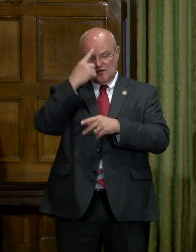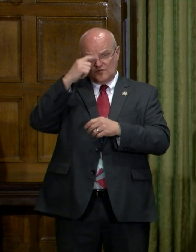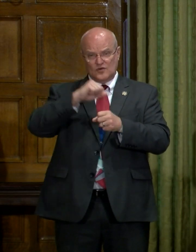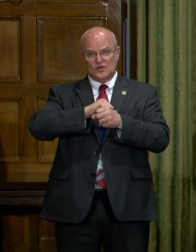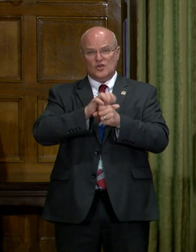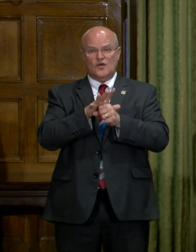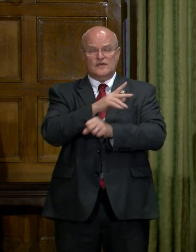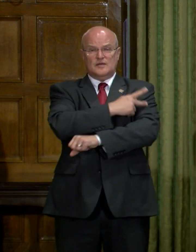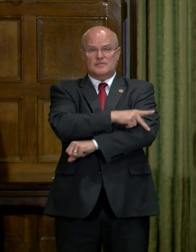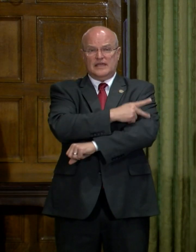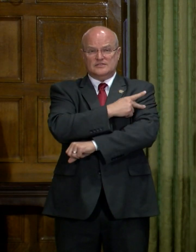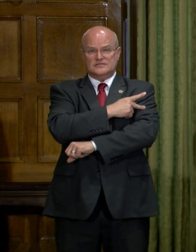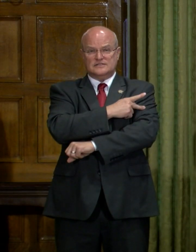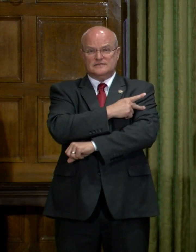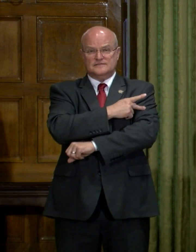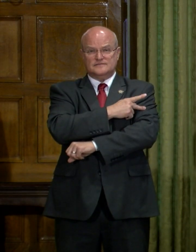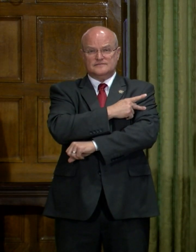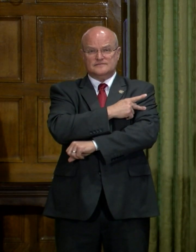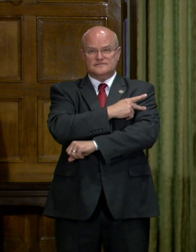COVID patients.